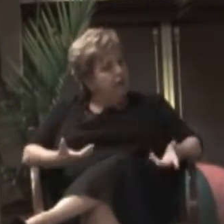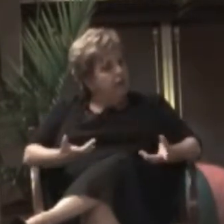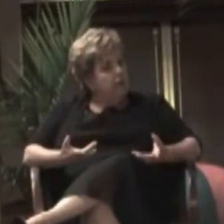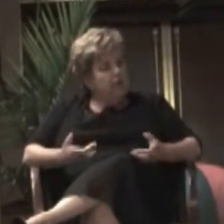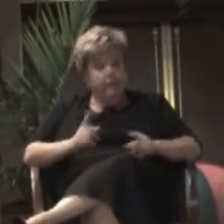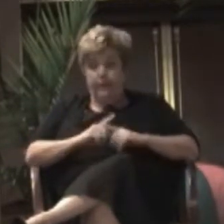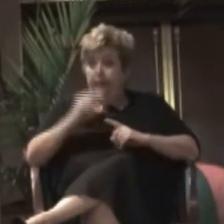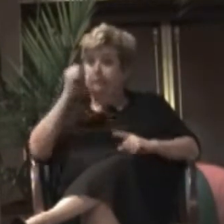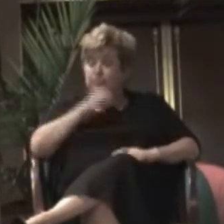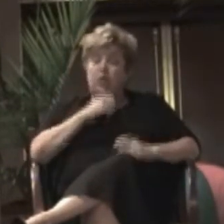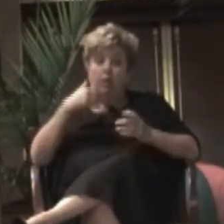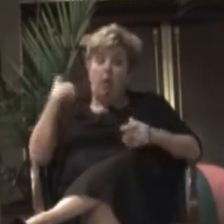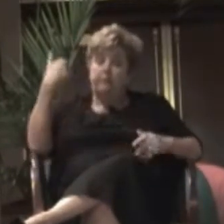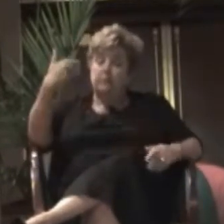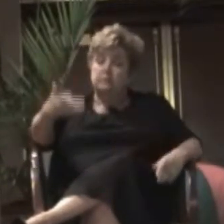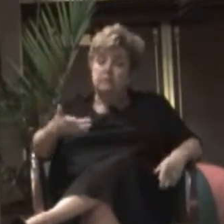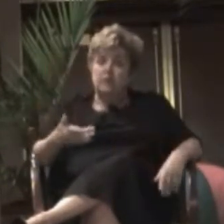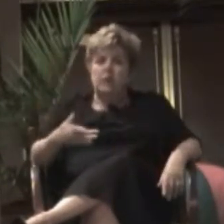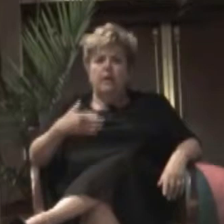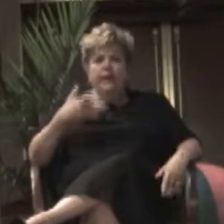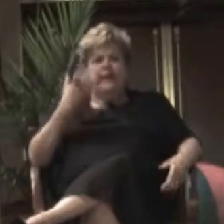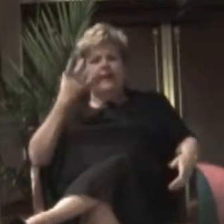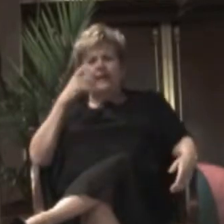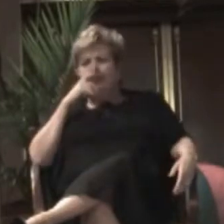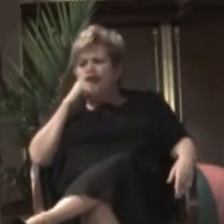pick up stuff. And then I did pick up stuff.